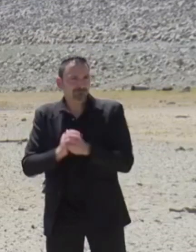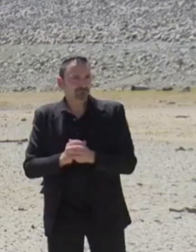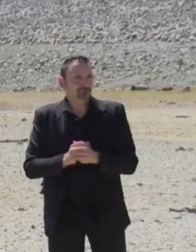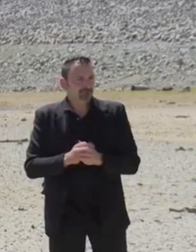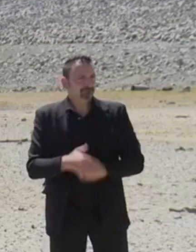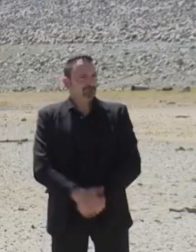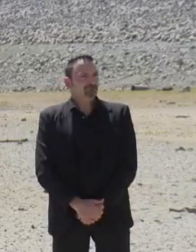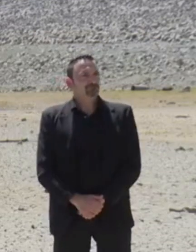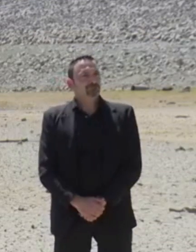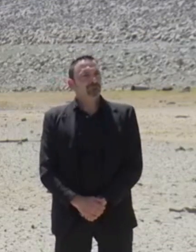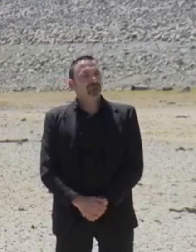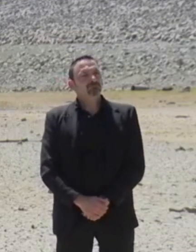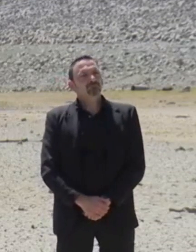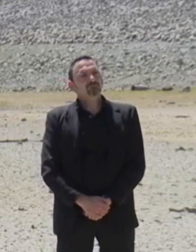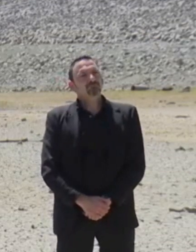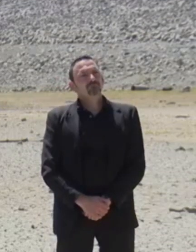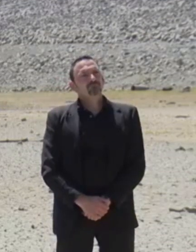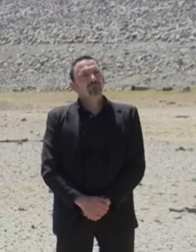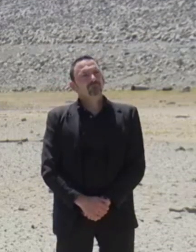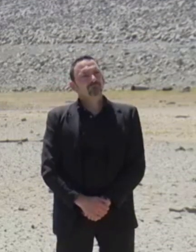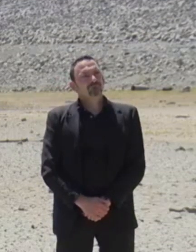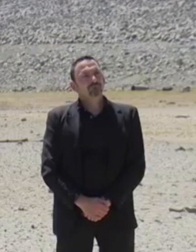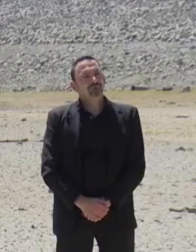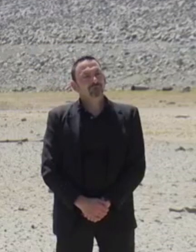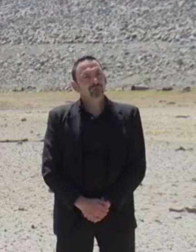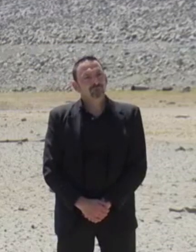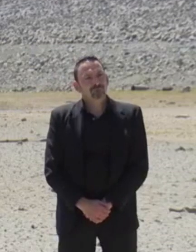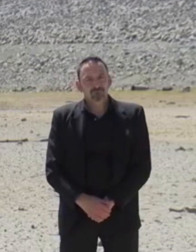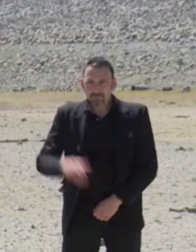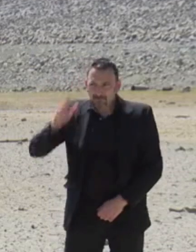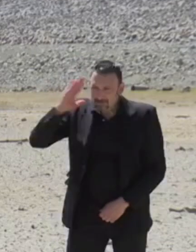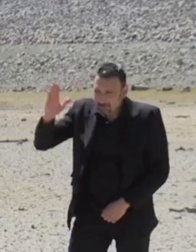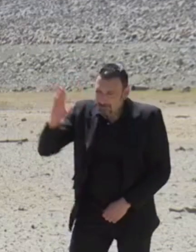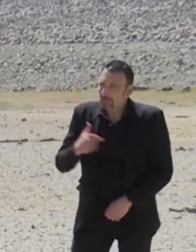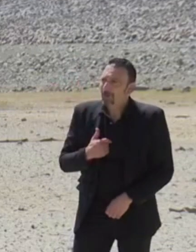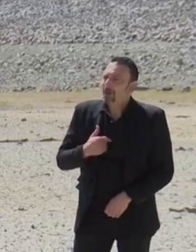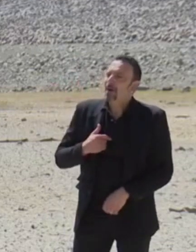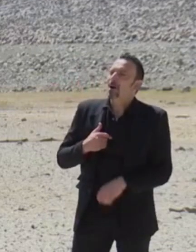me. Hi, Governor Newsom. Adrian Bauman for the Mendocino Voice, local newspaper.